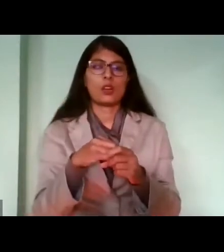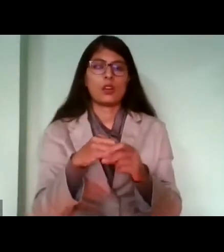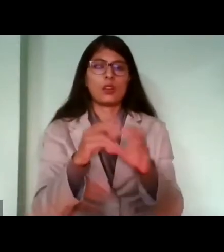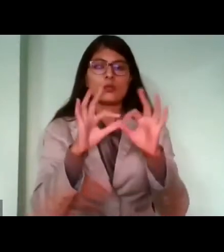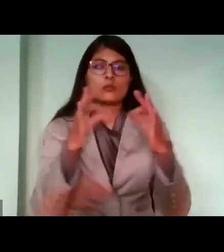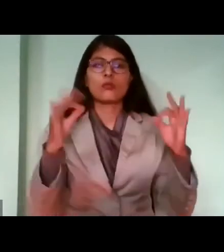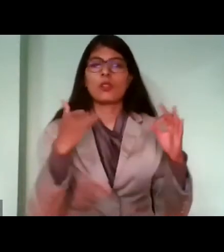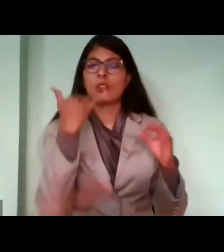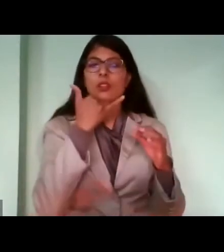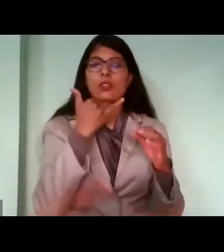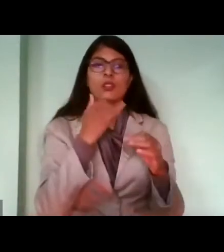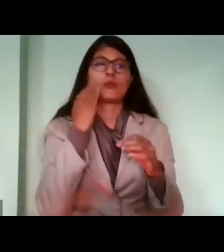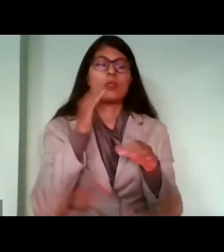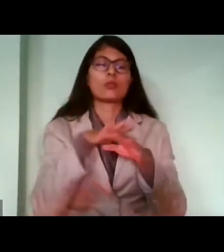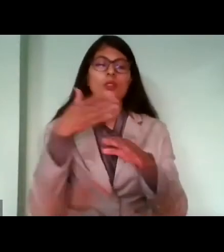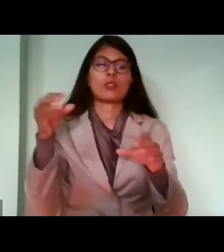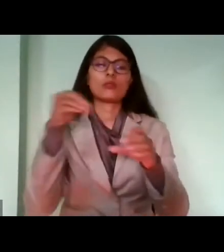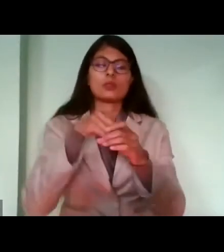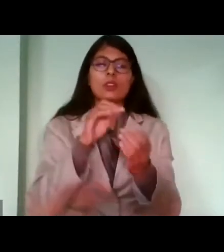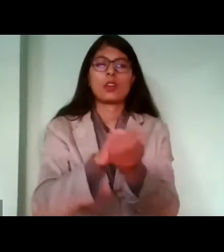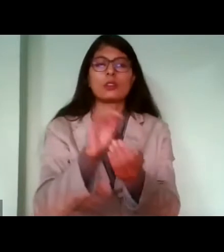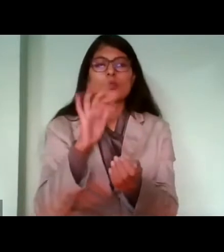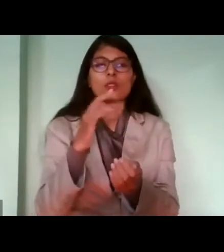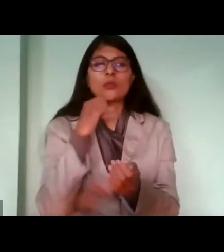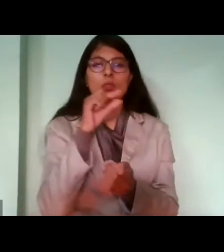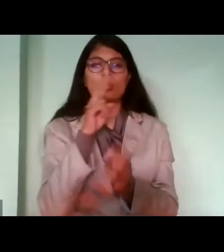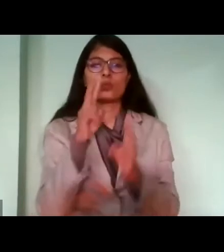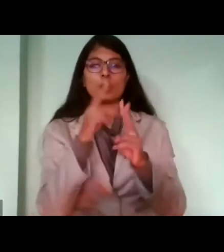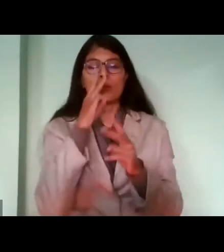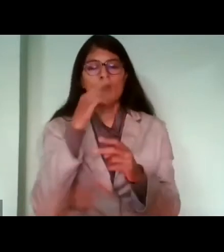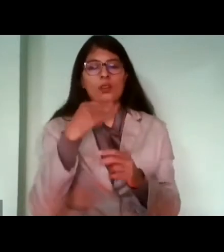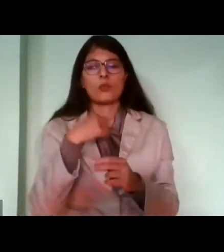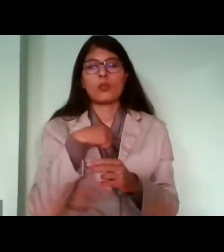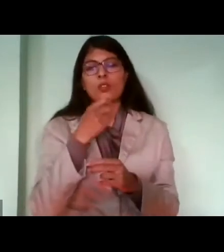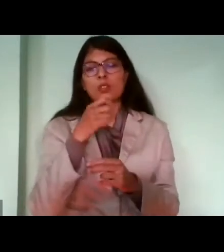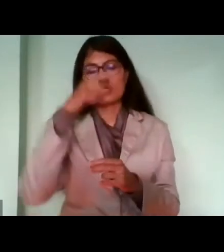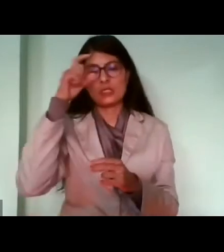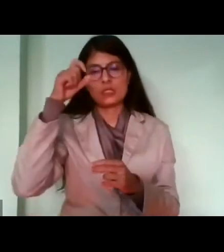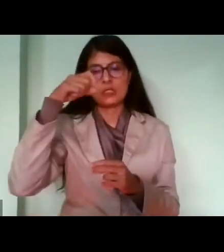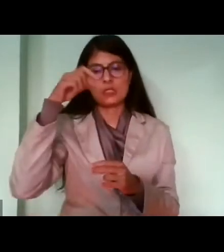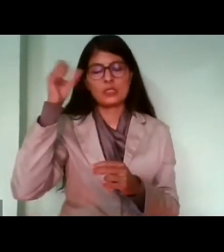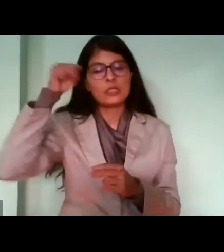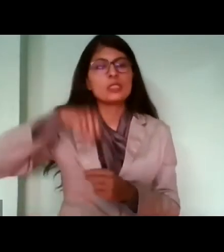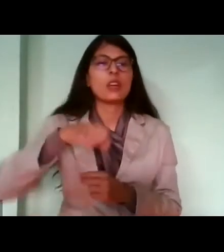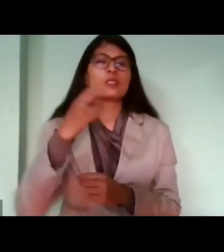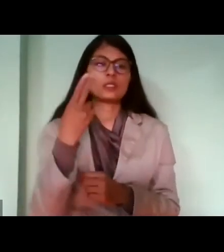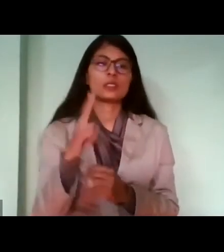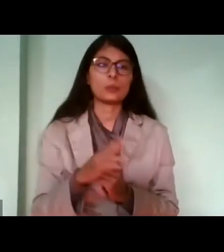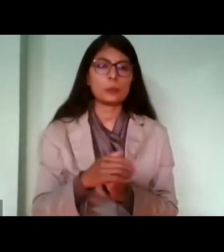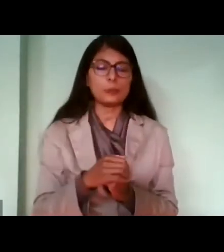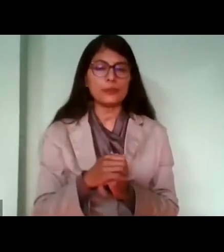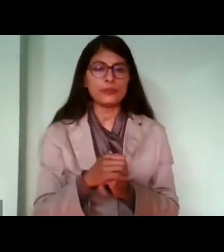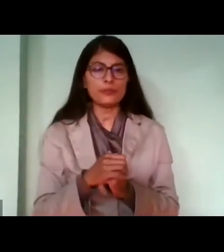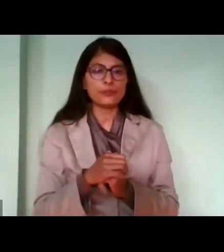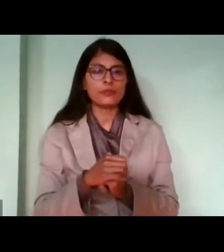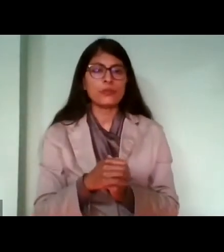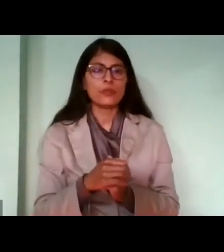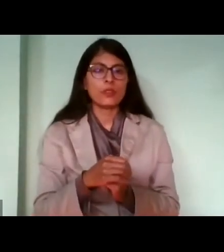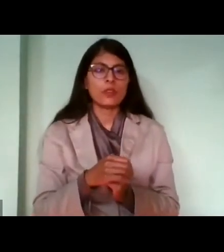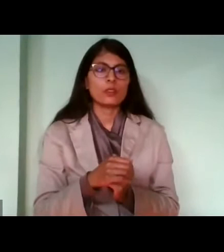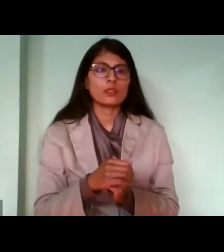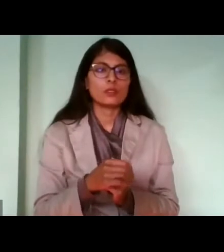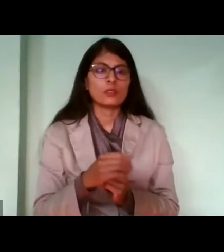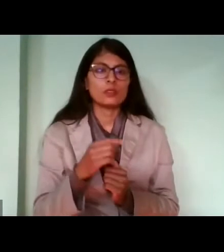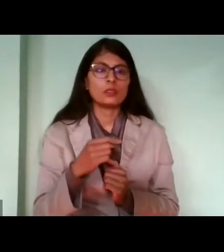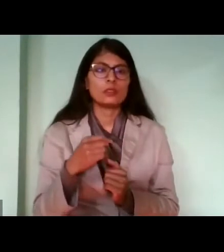world. I'm one of those that's excluded from this protection as a sex worker. And